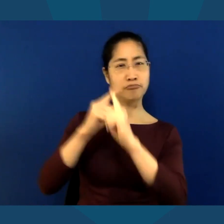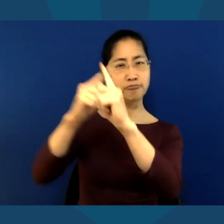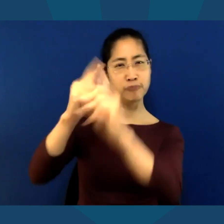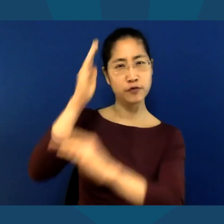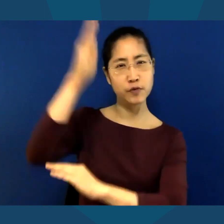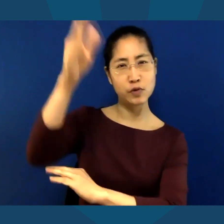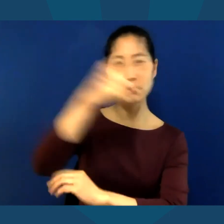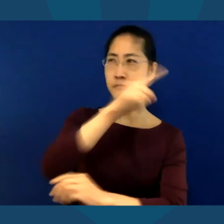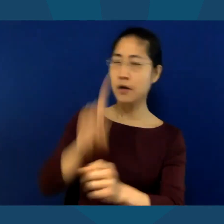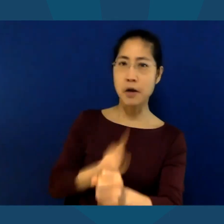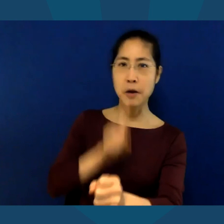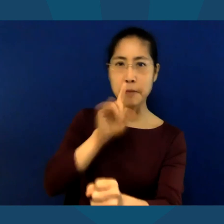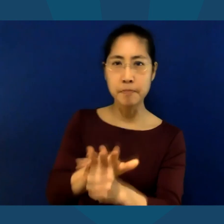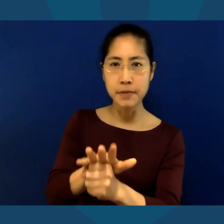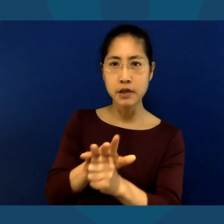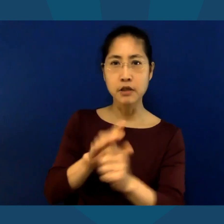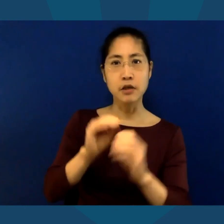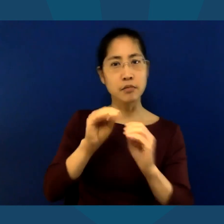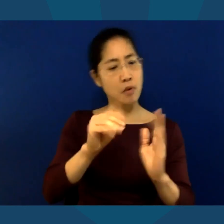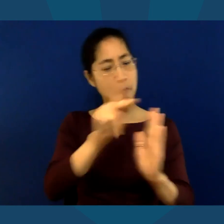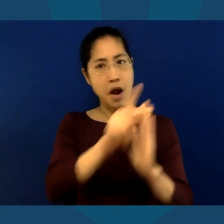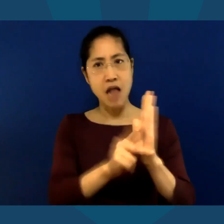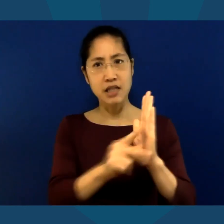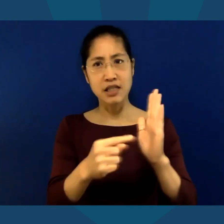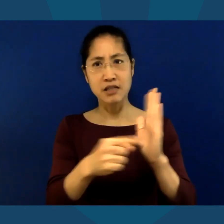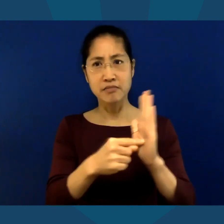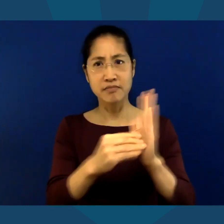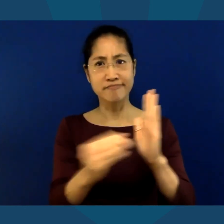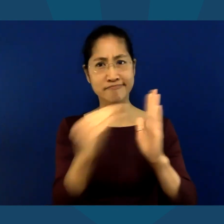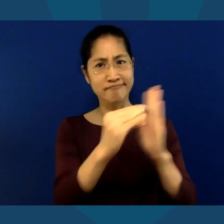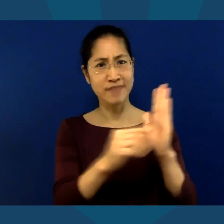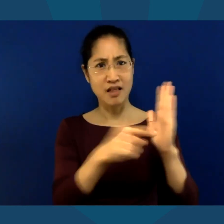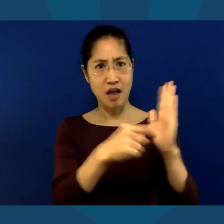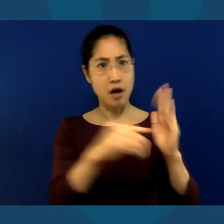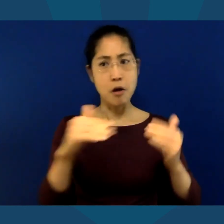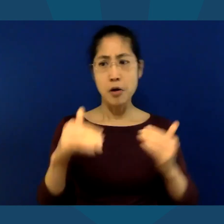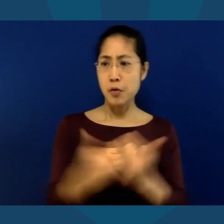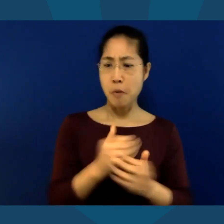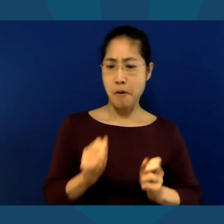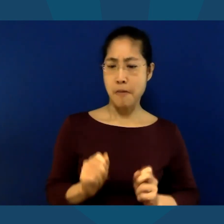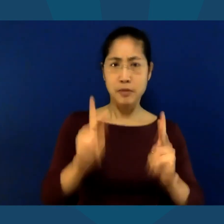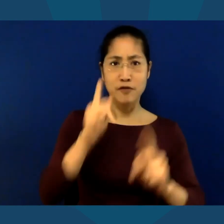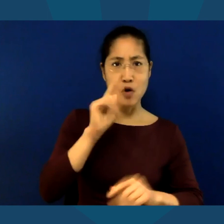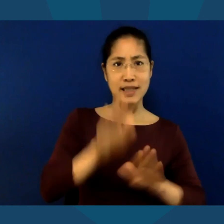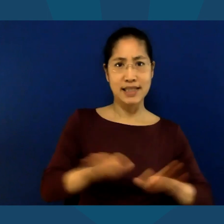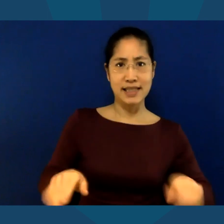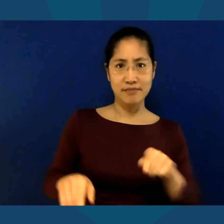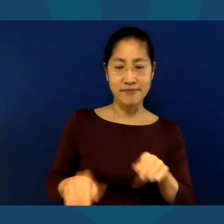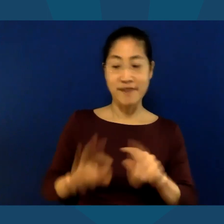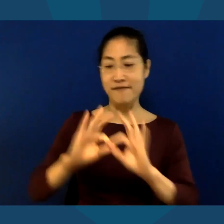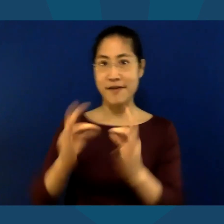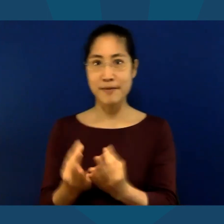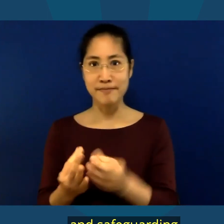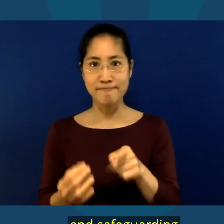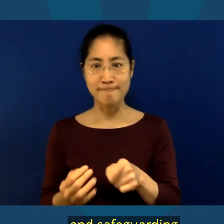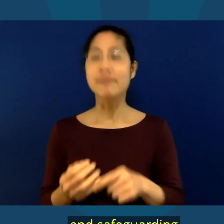With an eye to the future, she is committed to putting in place policies that create opportunities for Arizona kids and